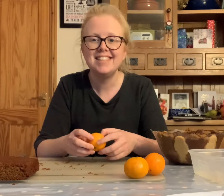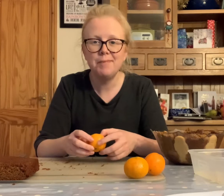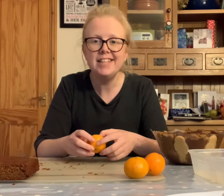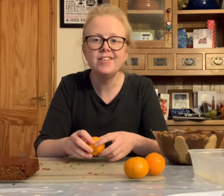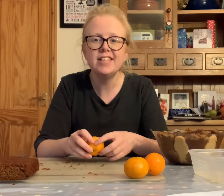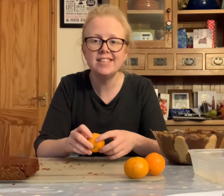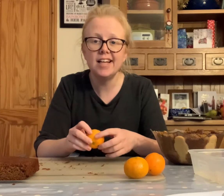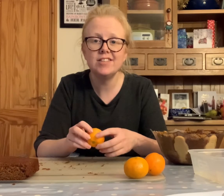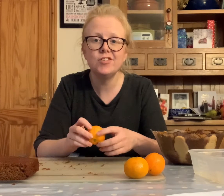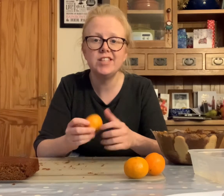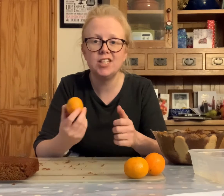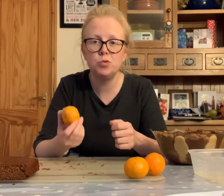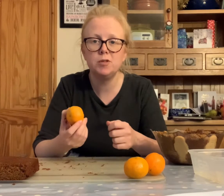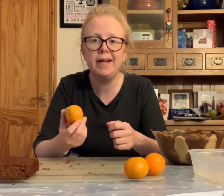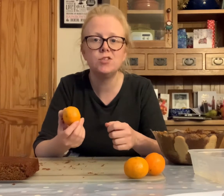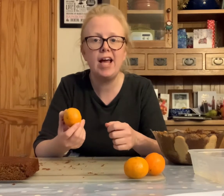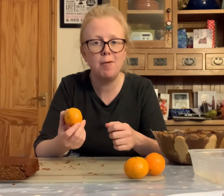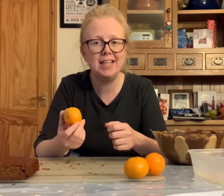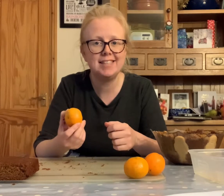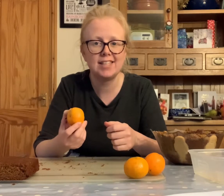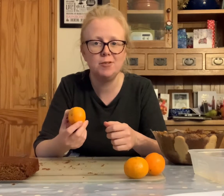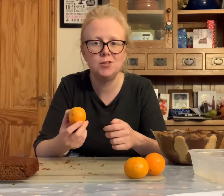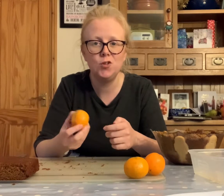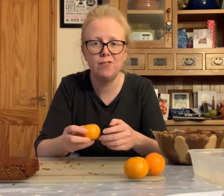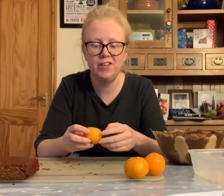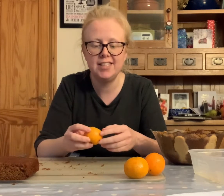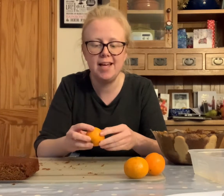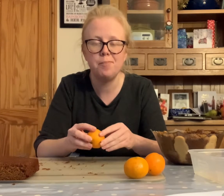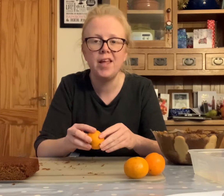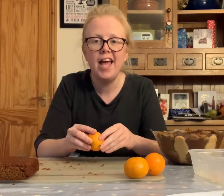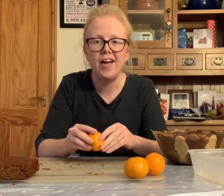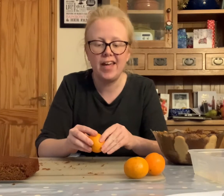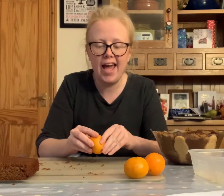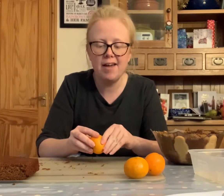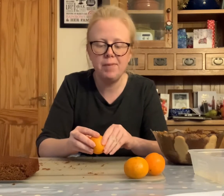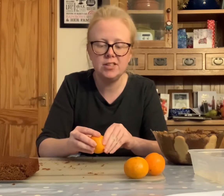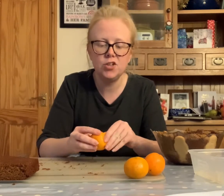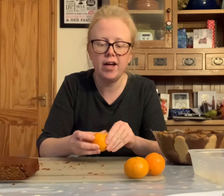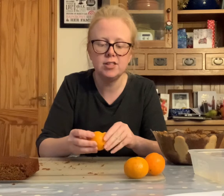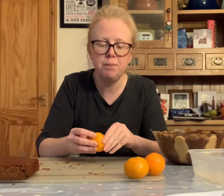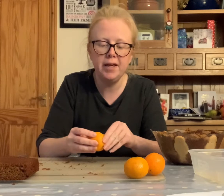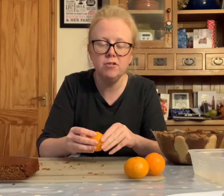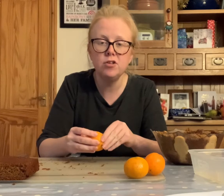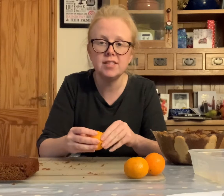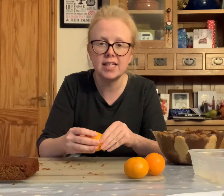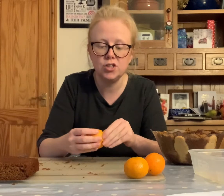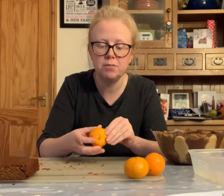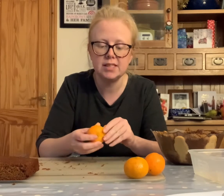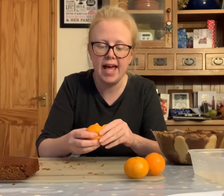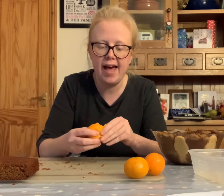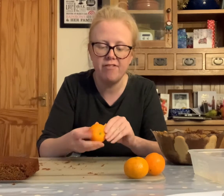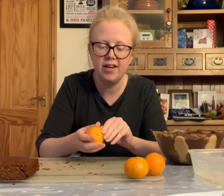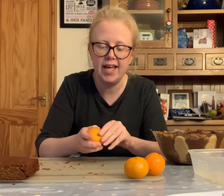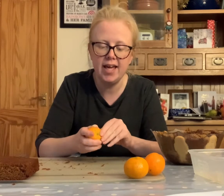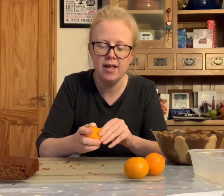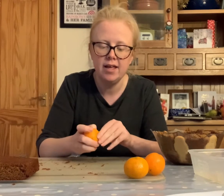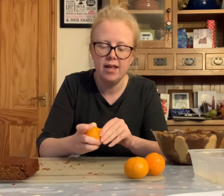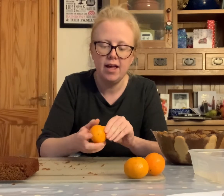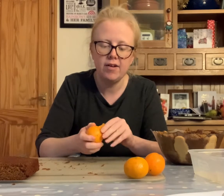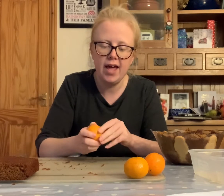Depending on the size of your dish will depend on how many satsumas you can fit in, okay? But you're going to peel your satsumas carefully, okay,